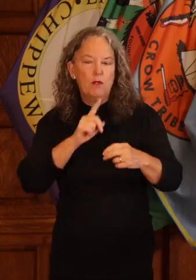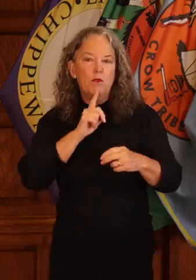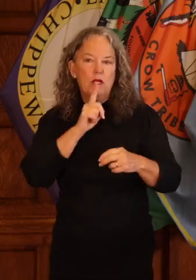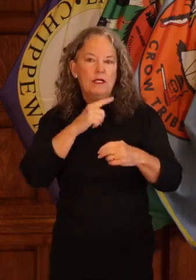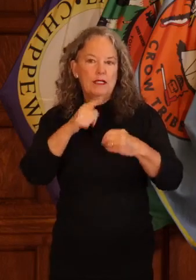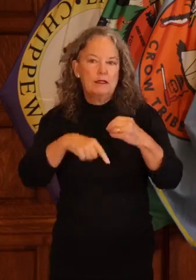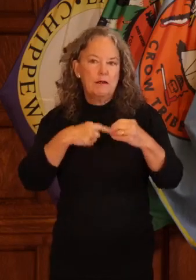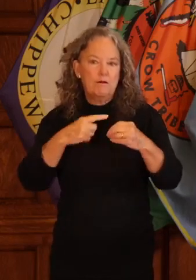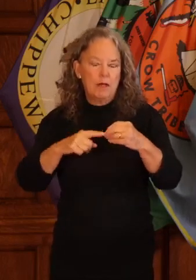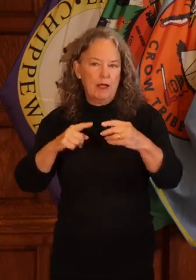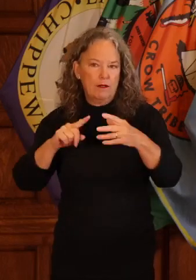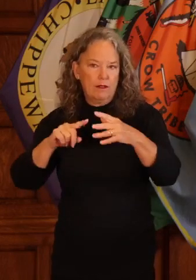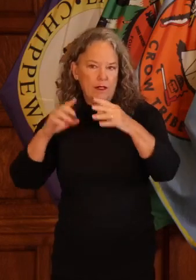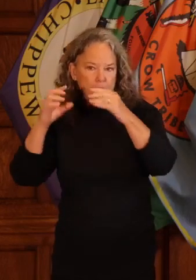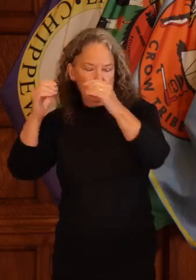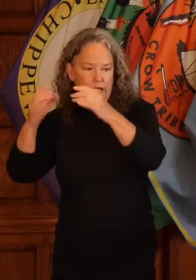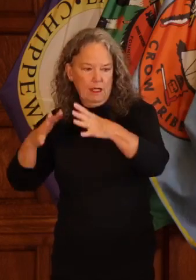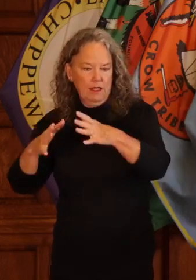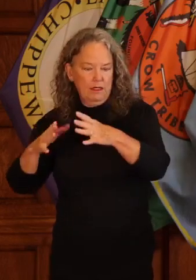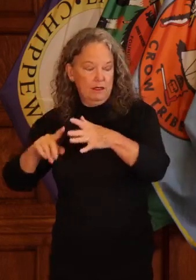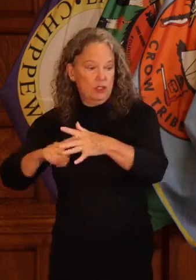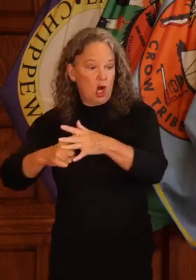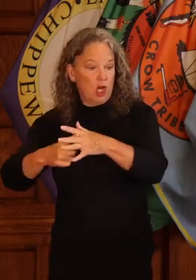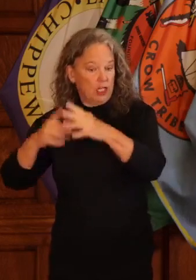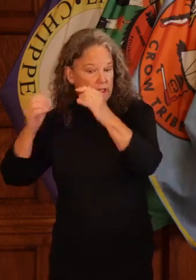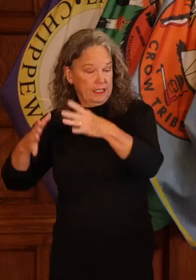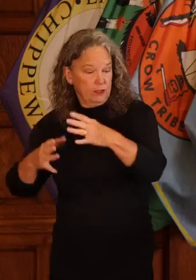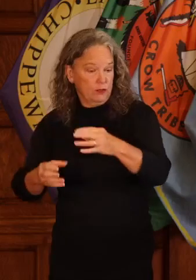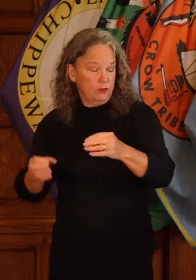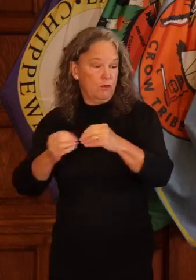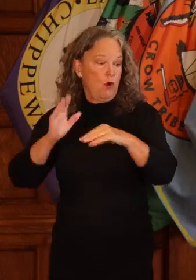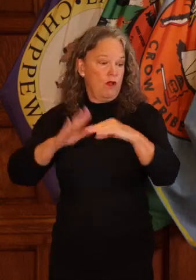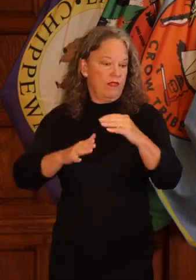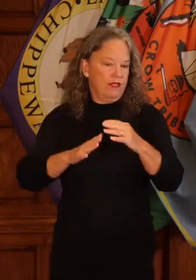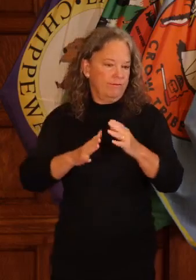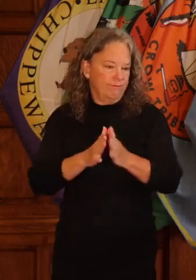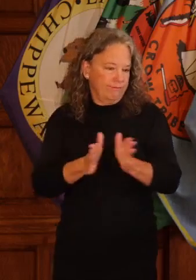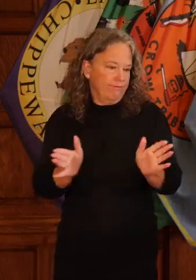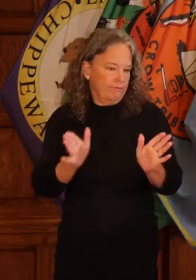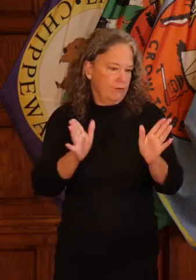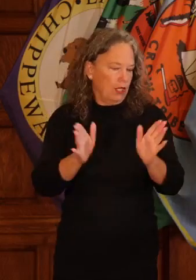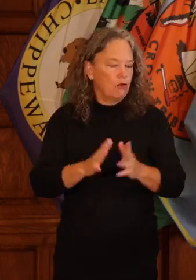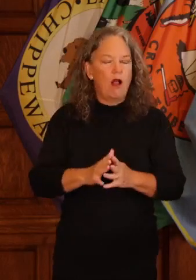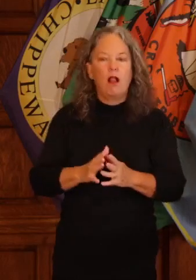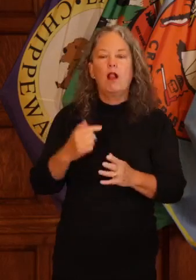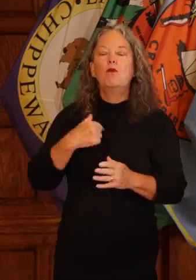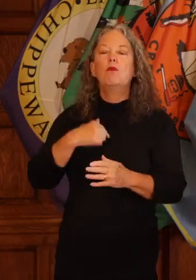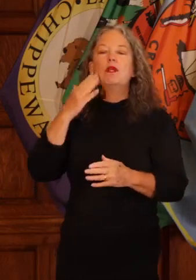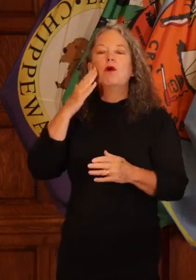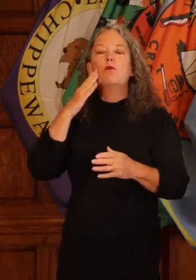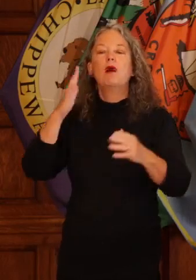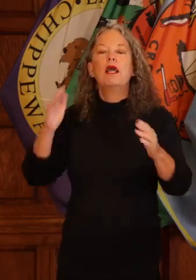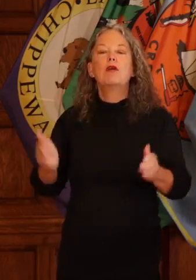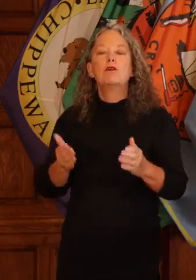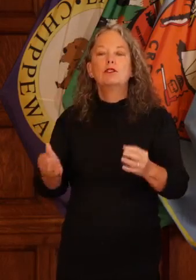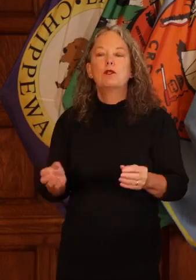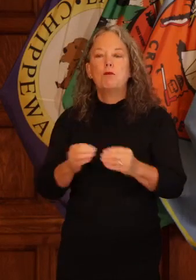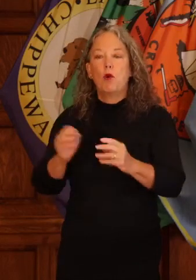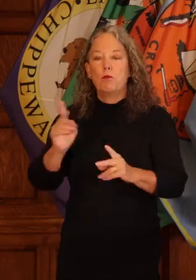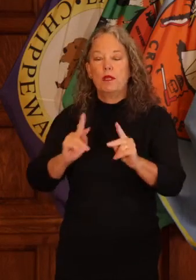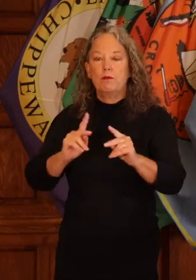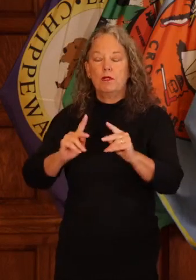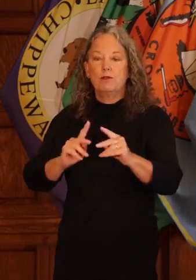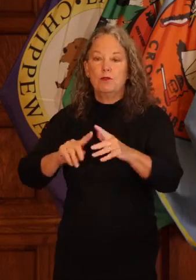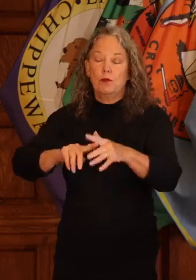career teachers as opposed to teachers overall. Is that fair? We know that by encouraging more people to enter